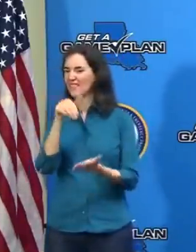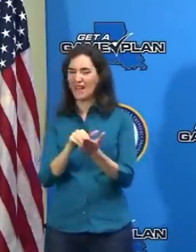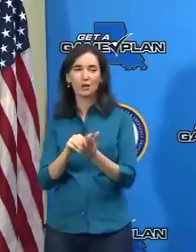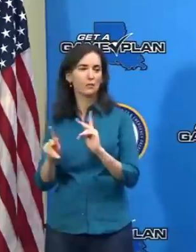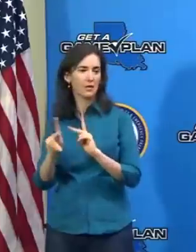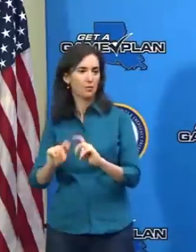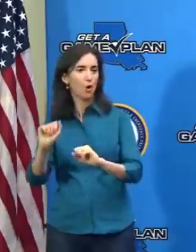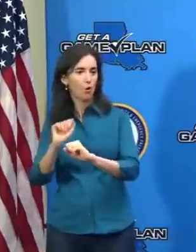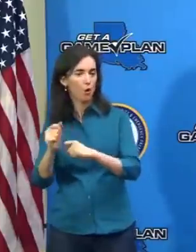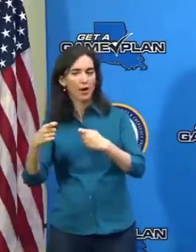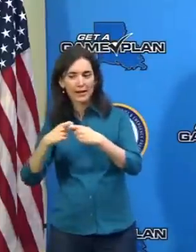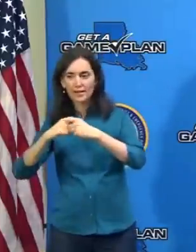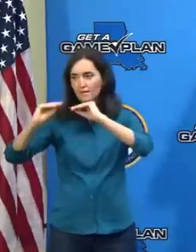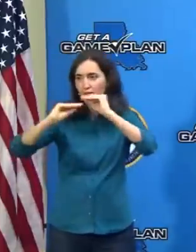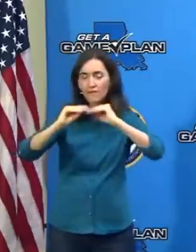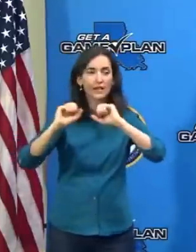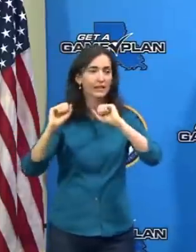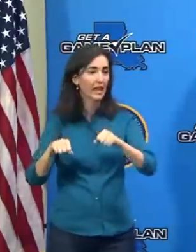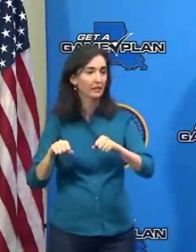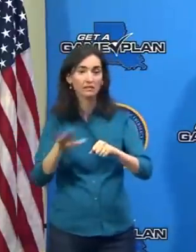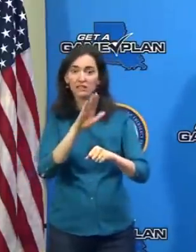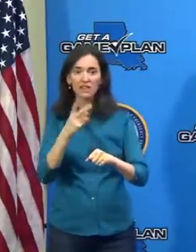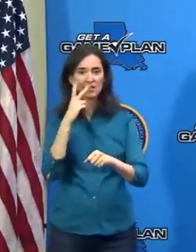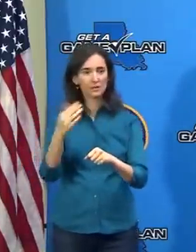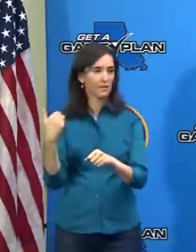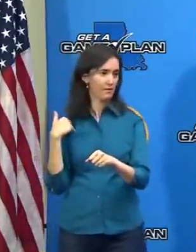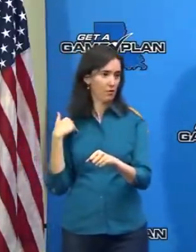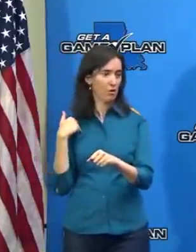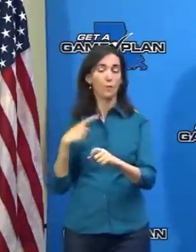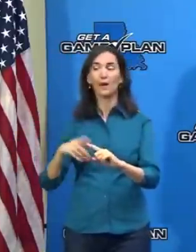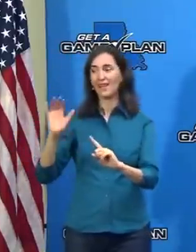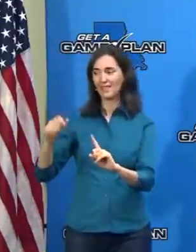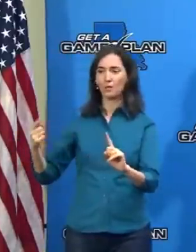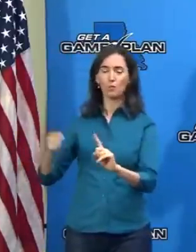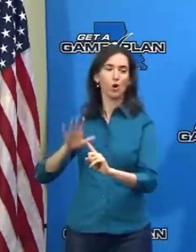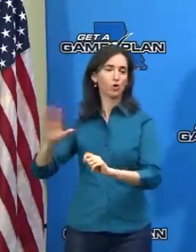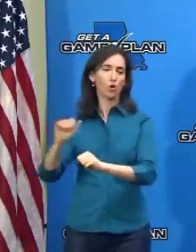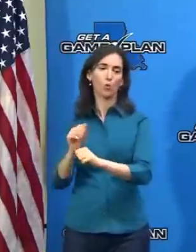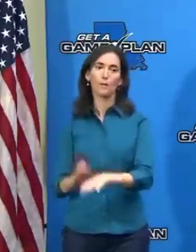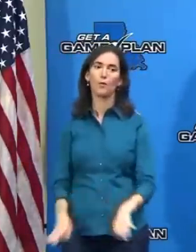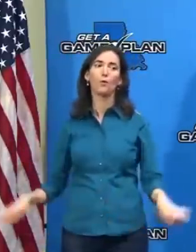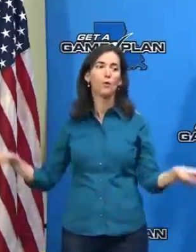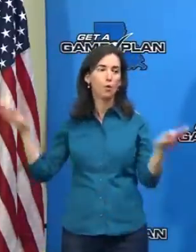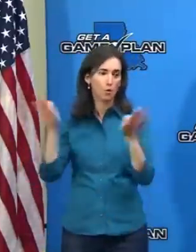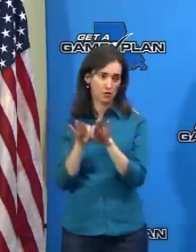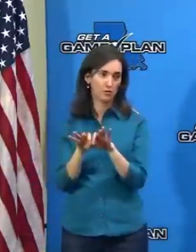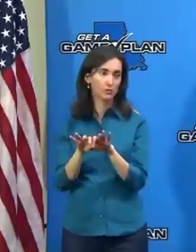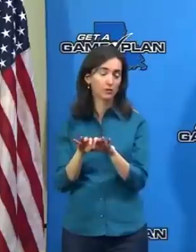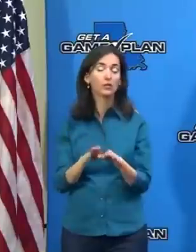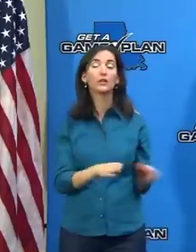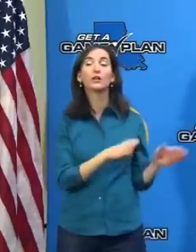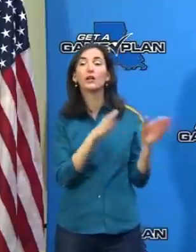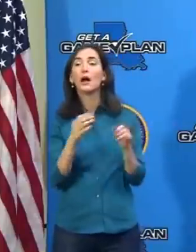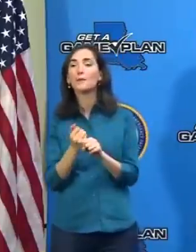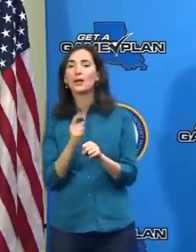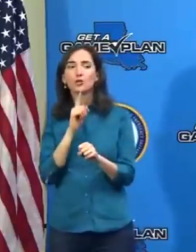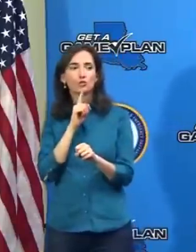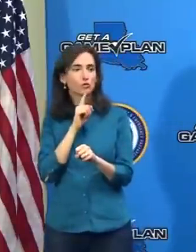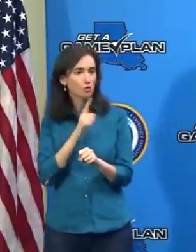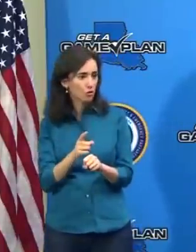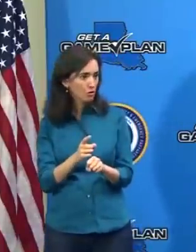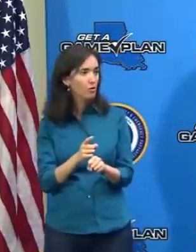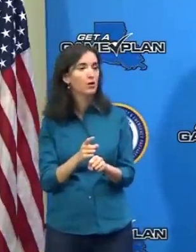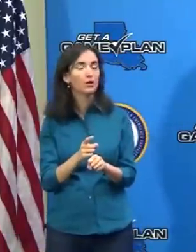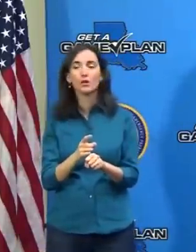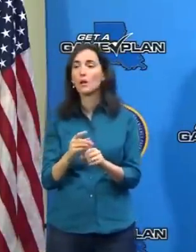that number before. But prioritizing their work is going to be critically important, and making sure that we can quickly